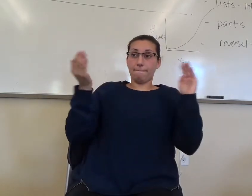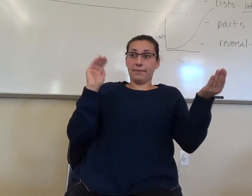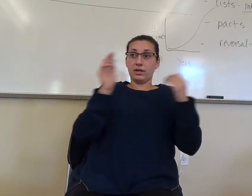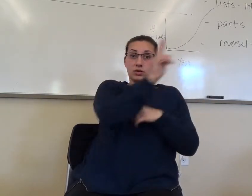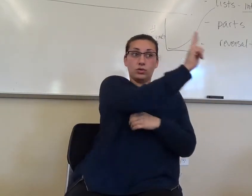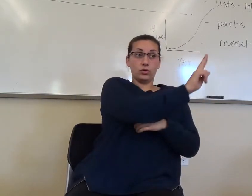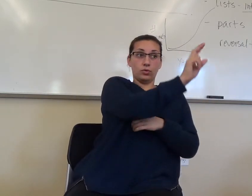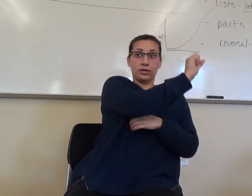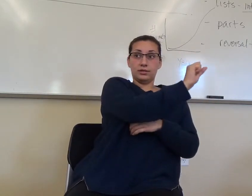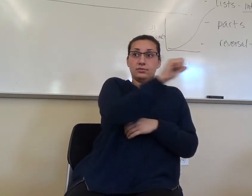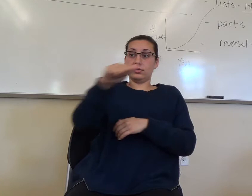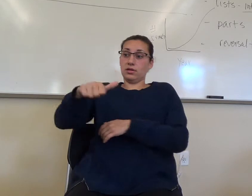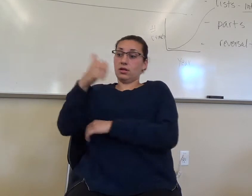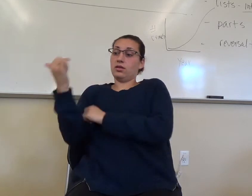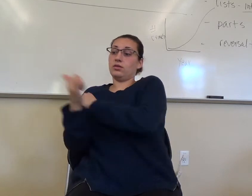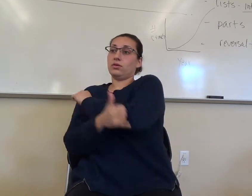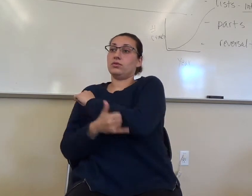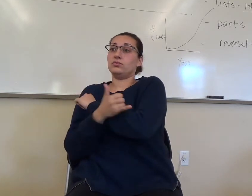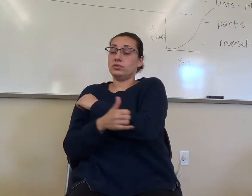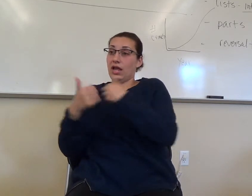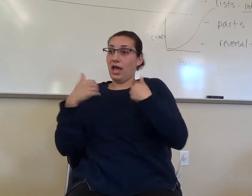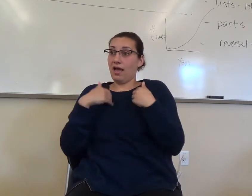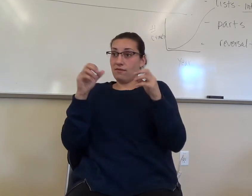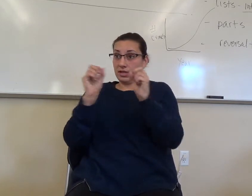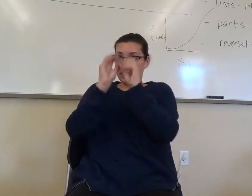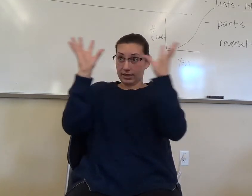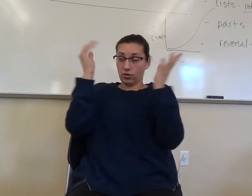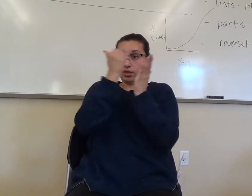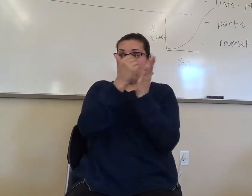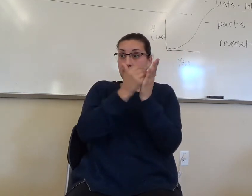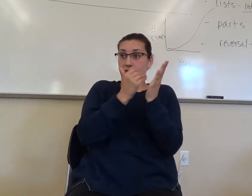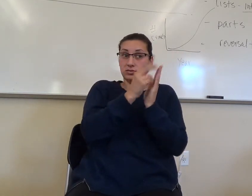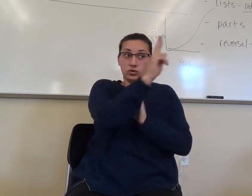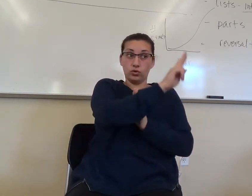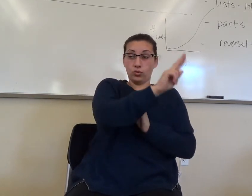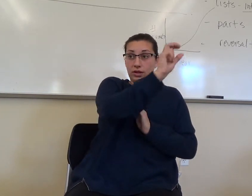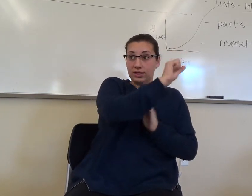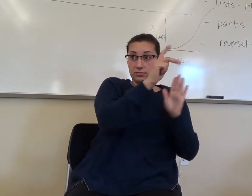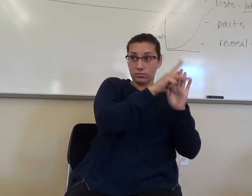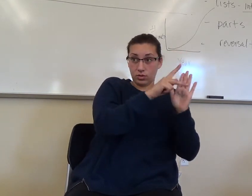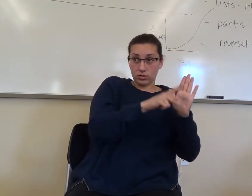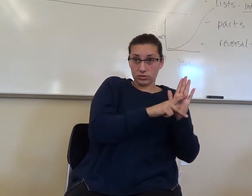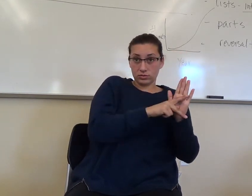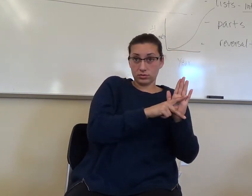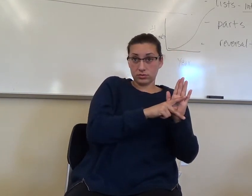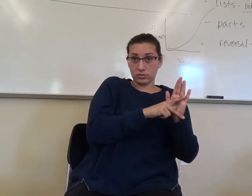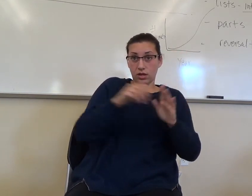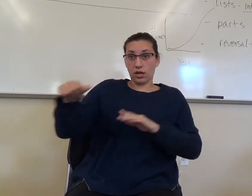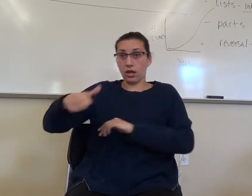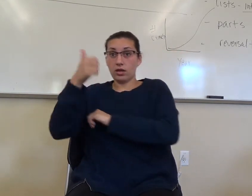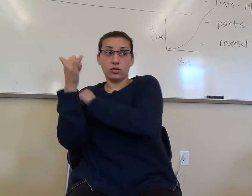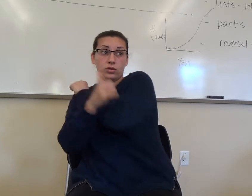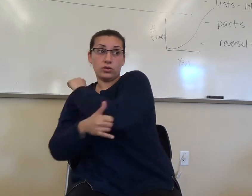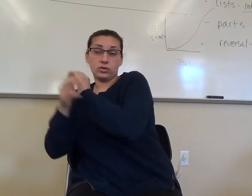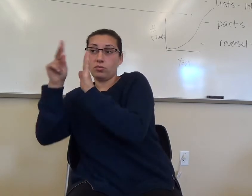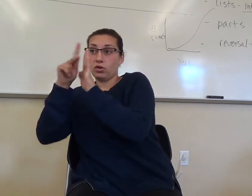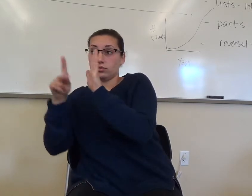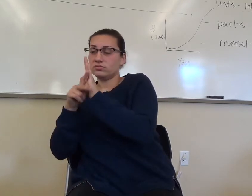it have a clear cut list of what the U.S. does and what other countries do? No. No.